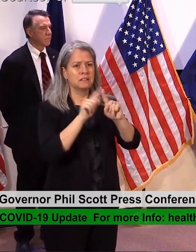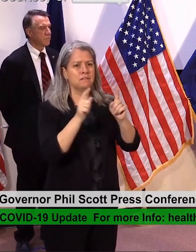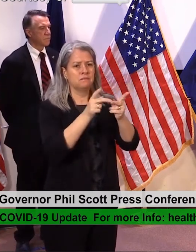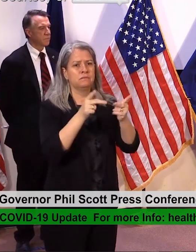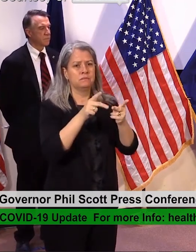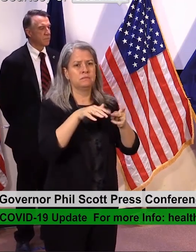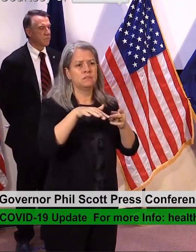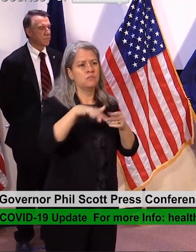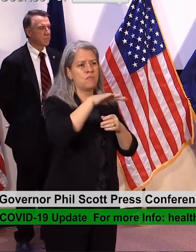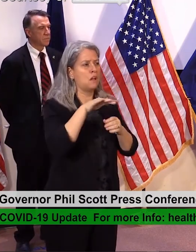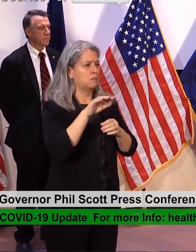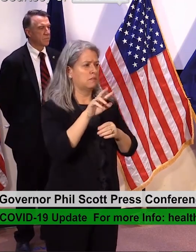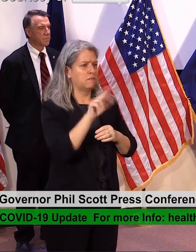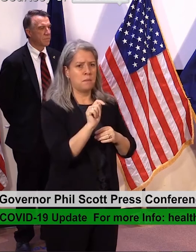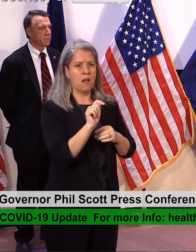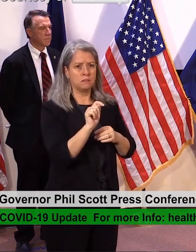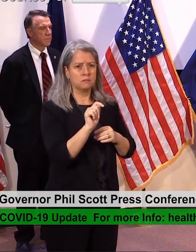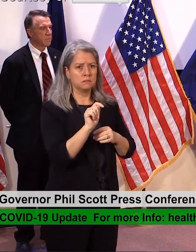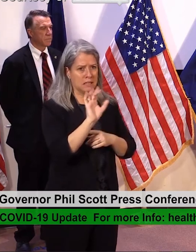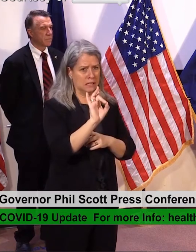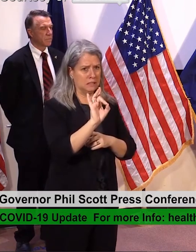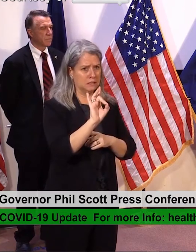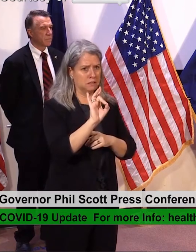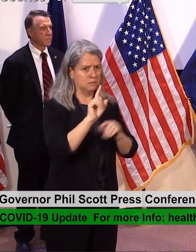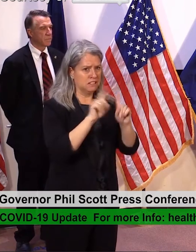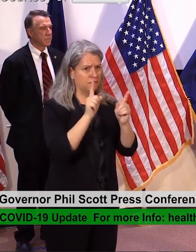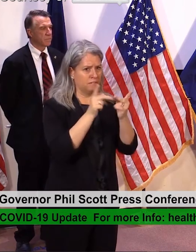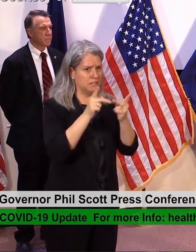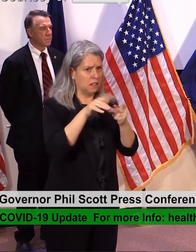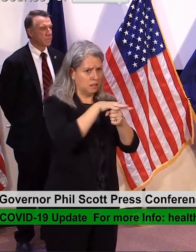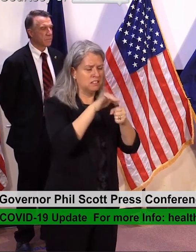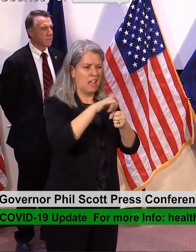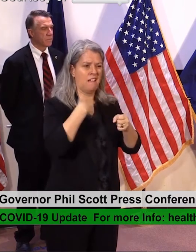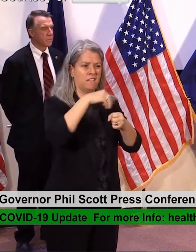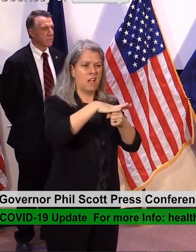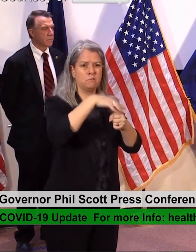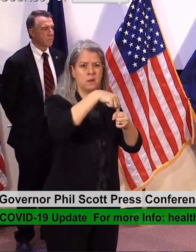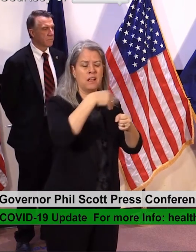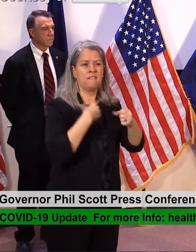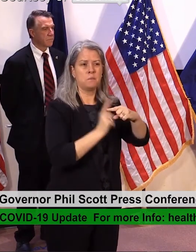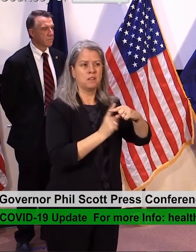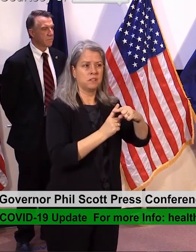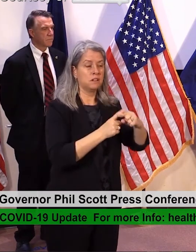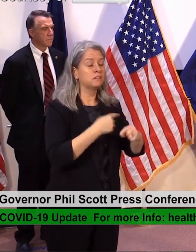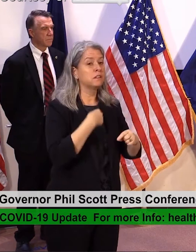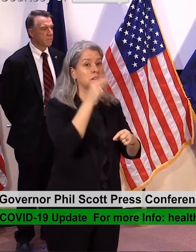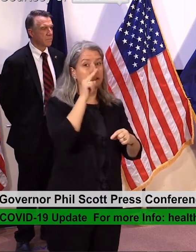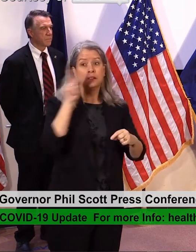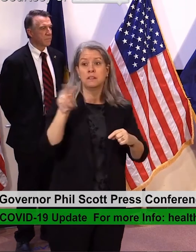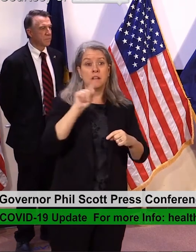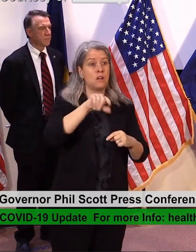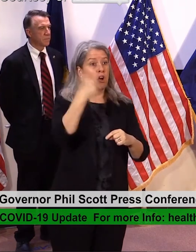state. And if the experience of other states could serve as an example, that